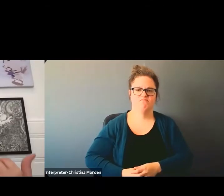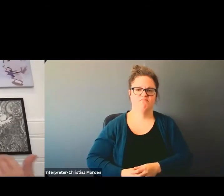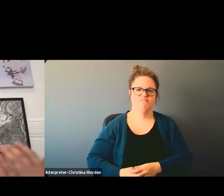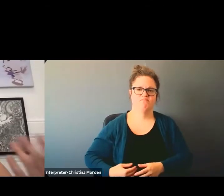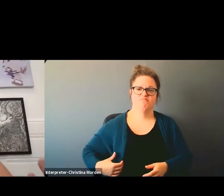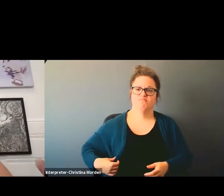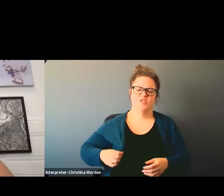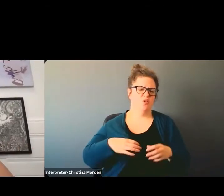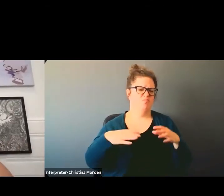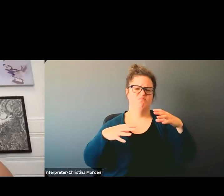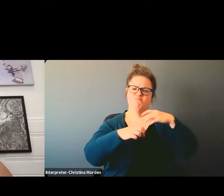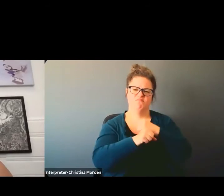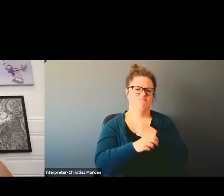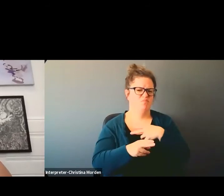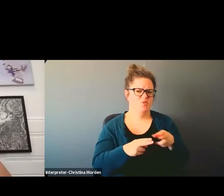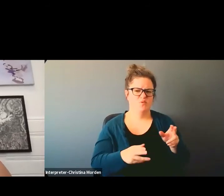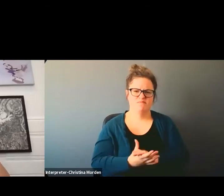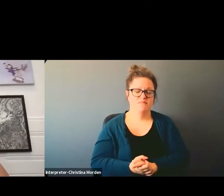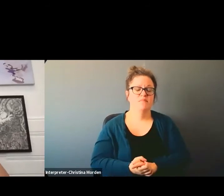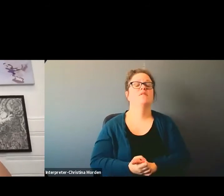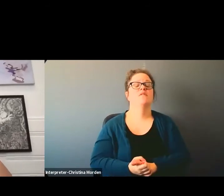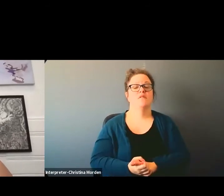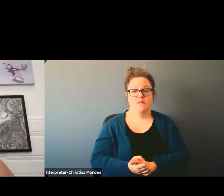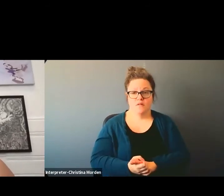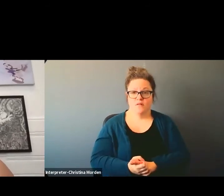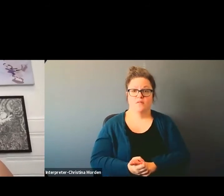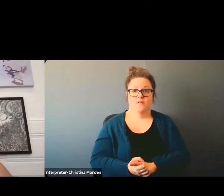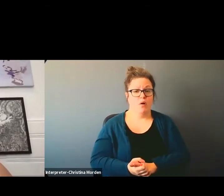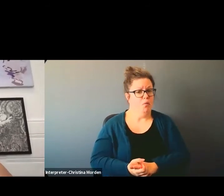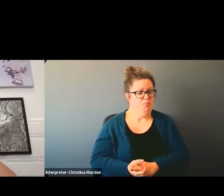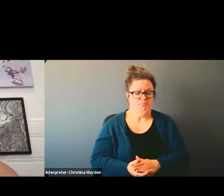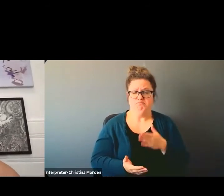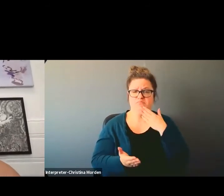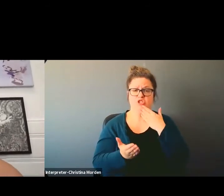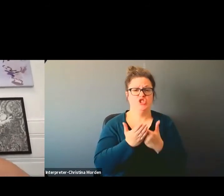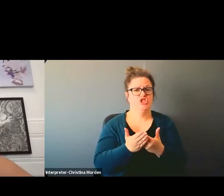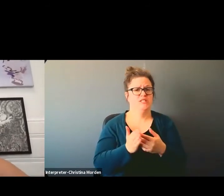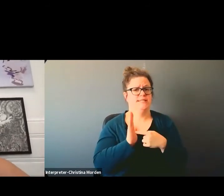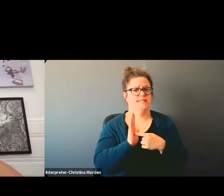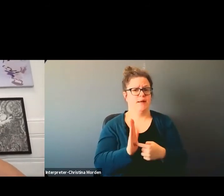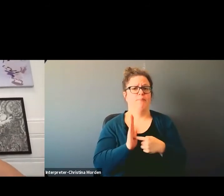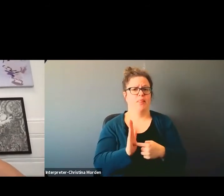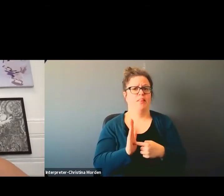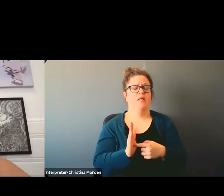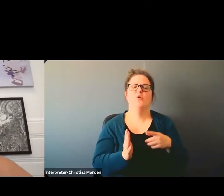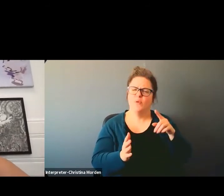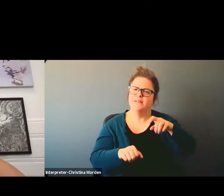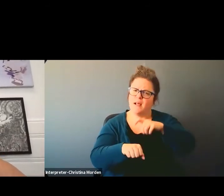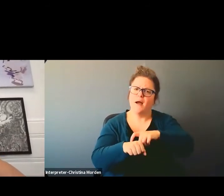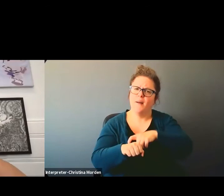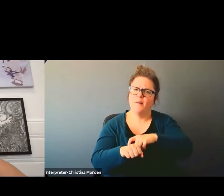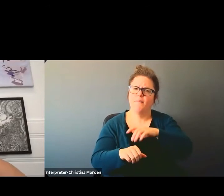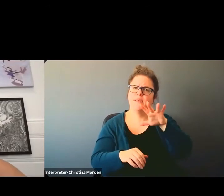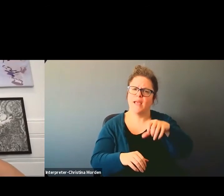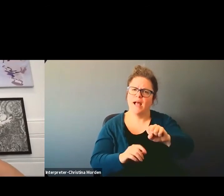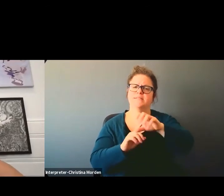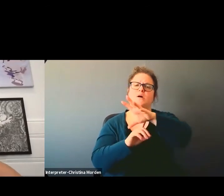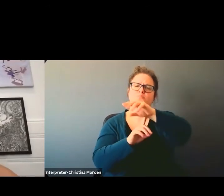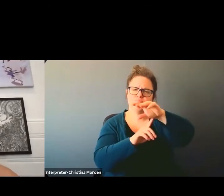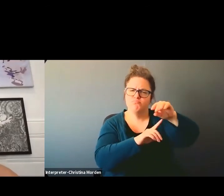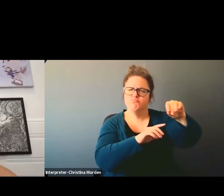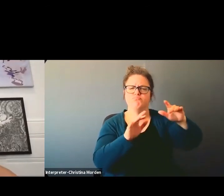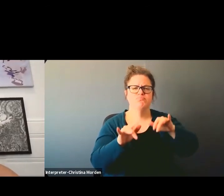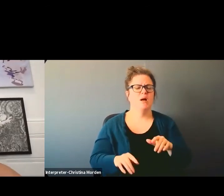Yeah. So basically, that's a really great example of something that, it takes a bit of time, but it doesn't